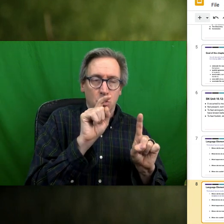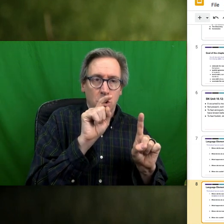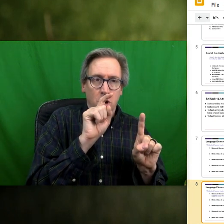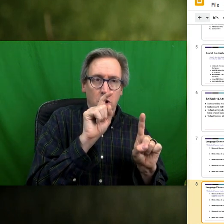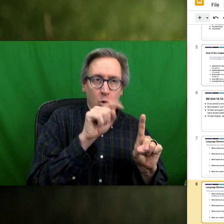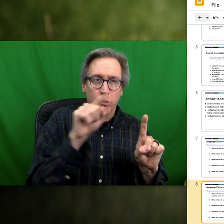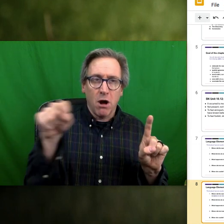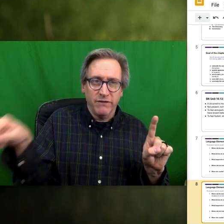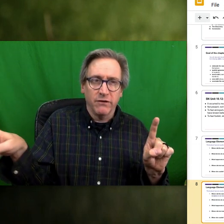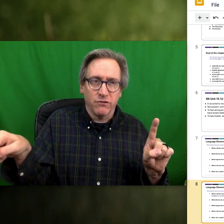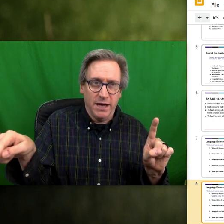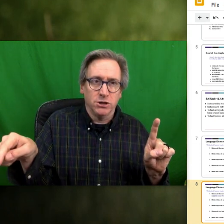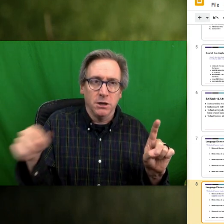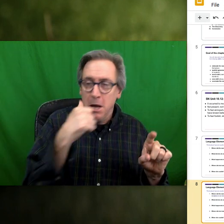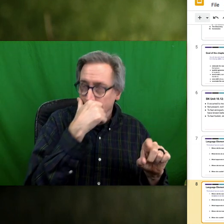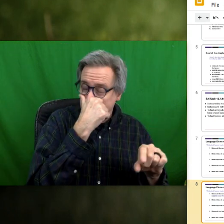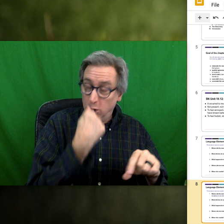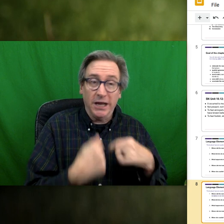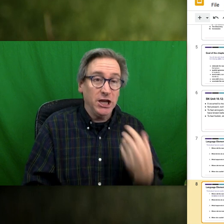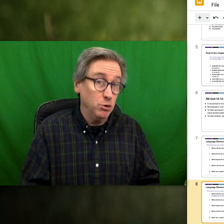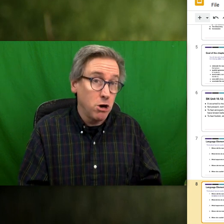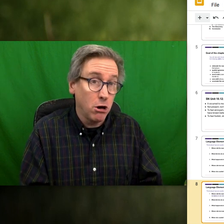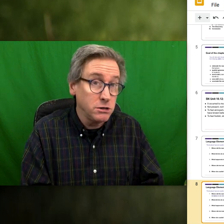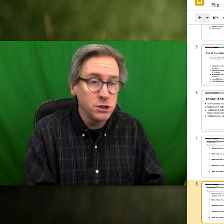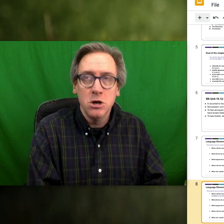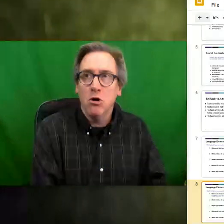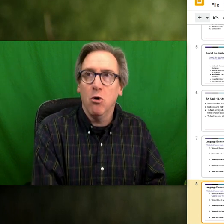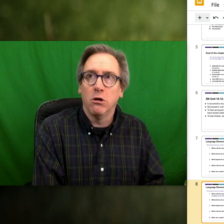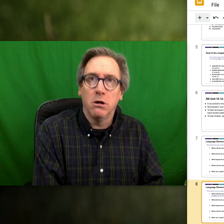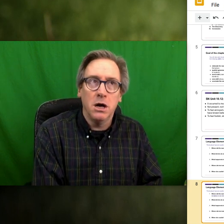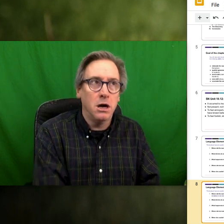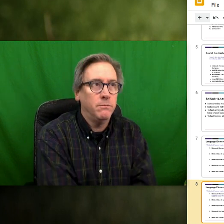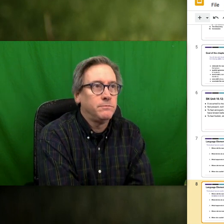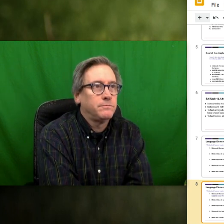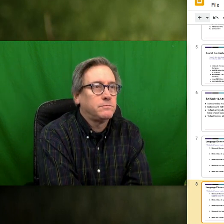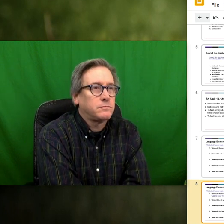show order of information. It's more like cue cards or,